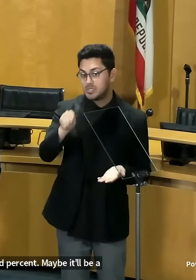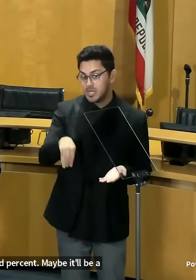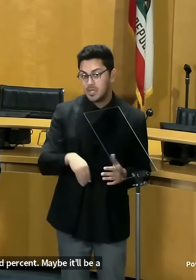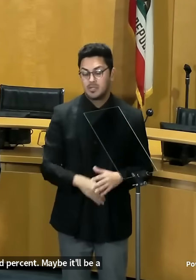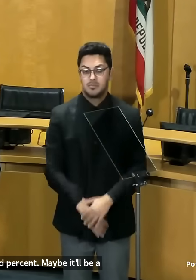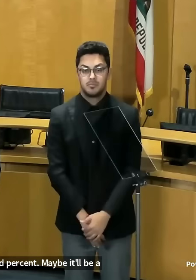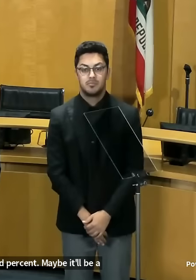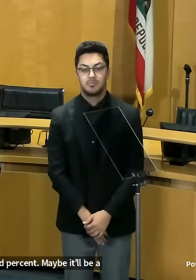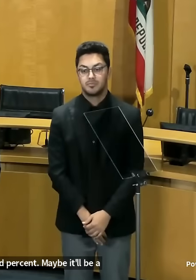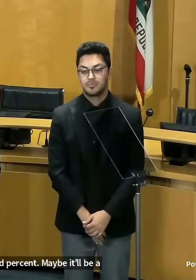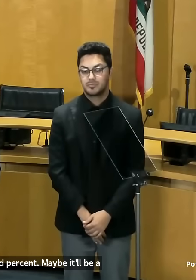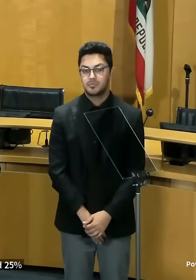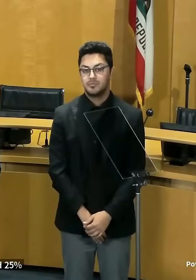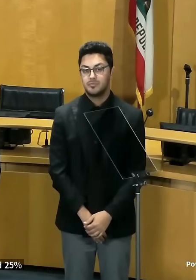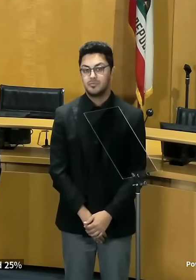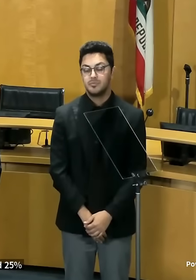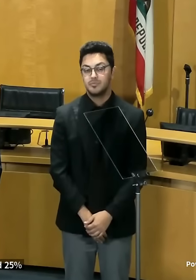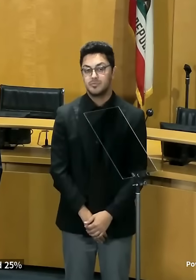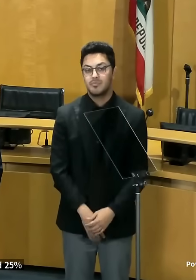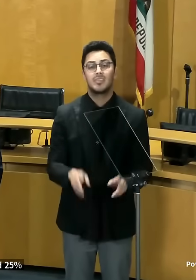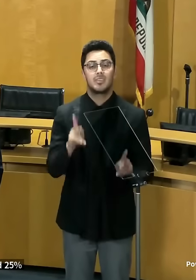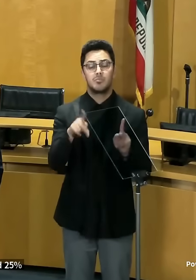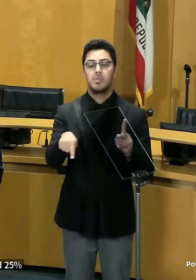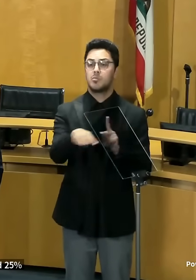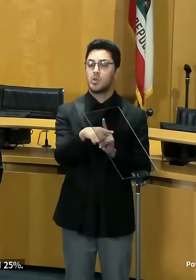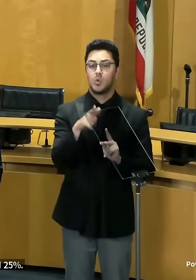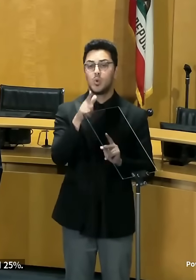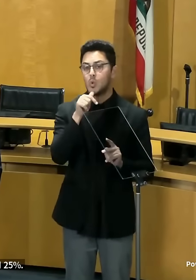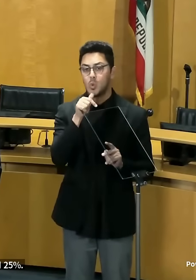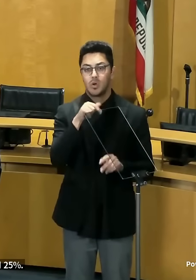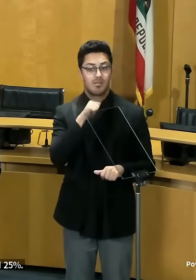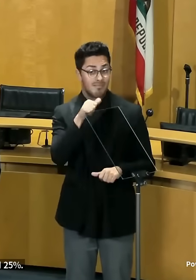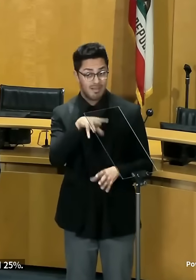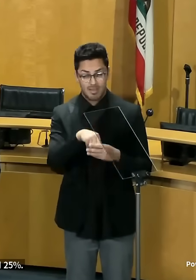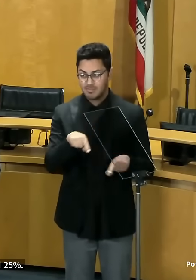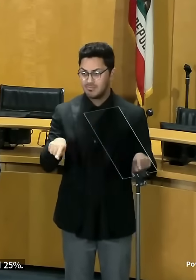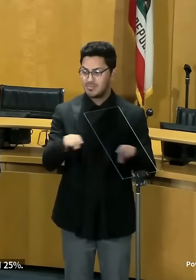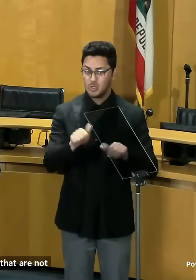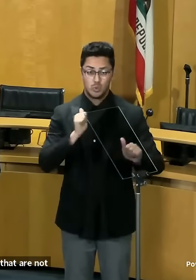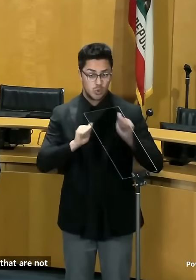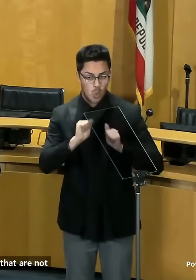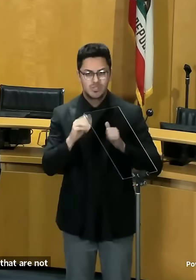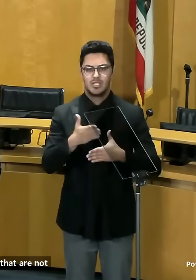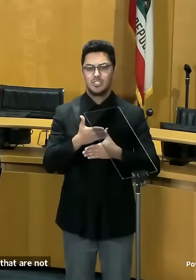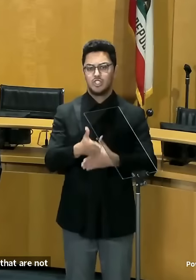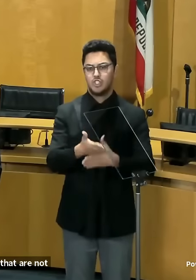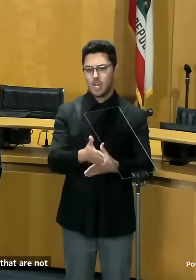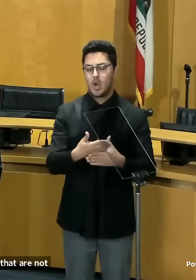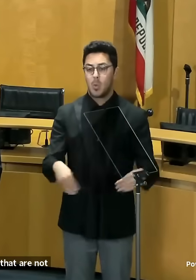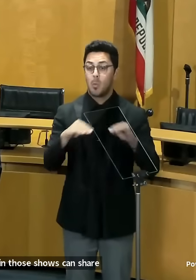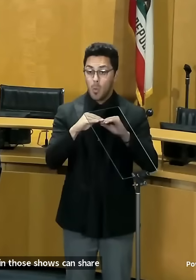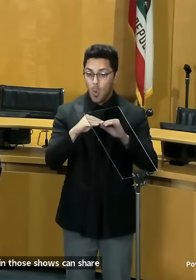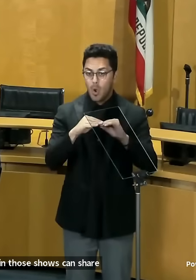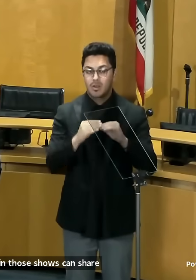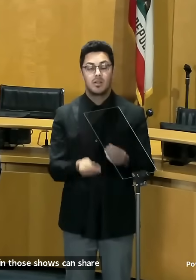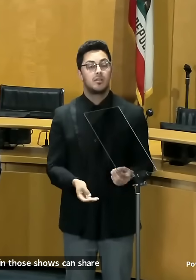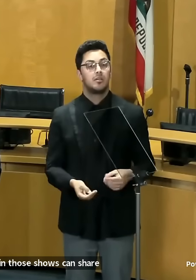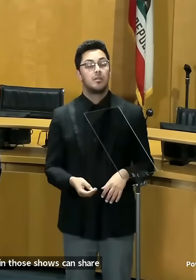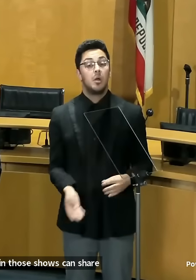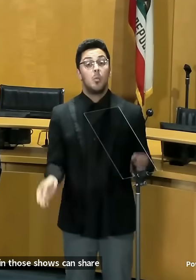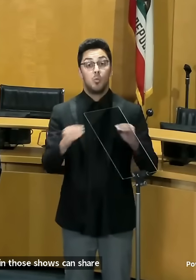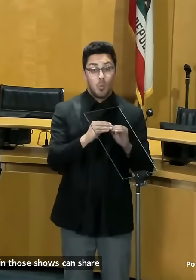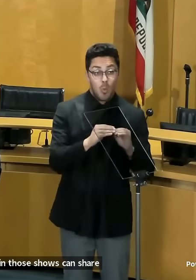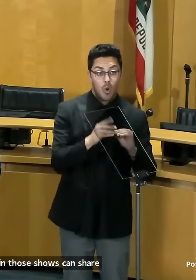125%. So the people that are not in those shows can share more